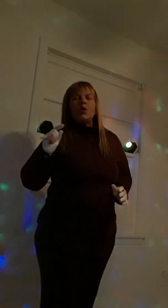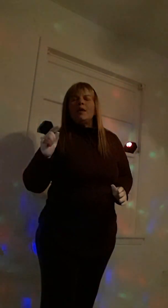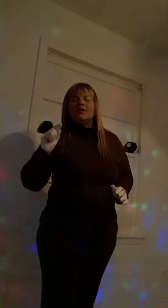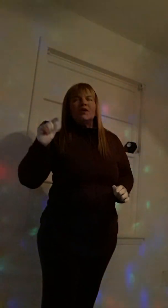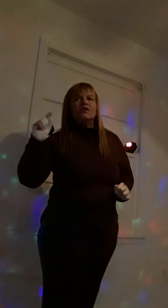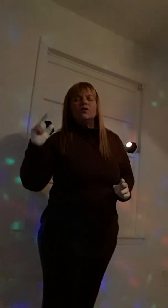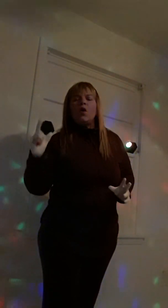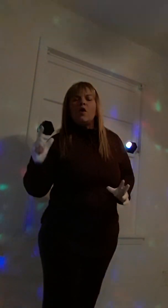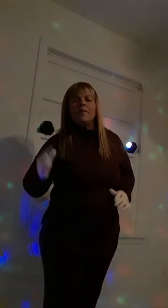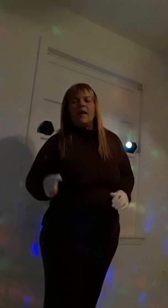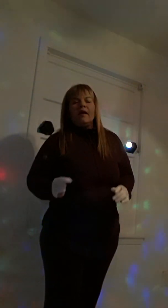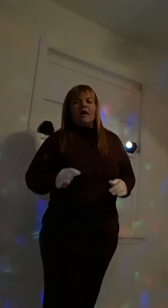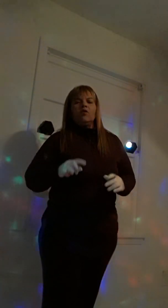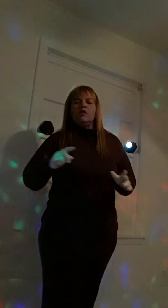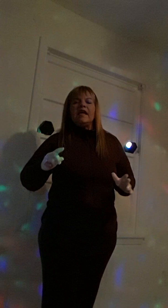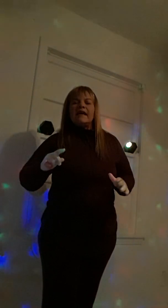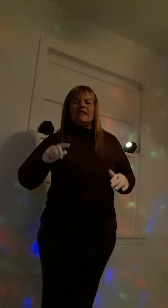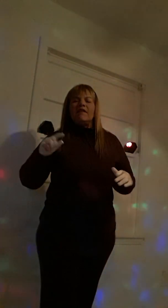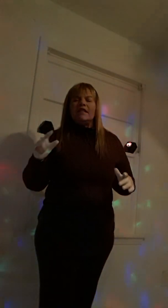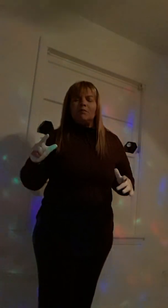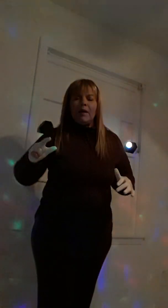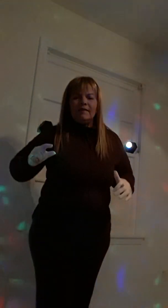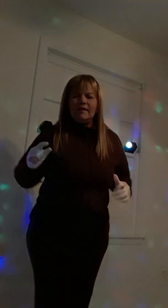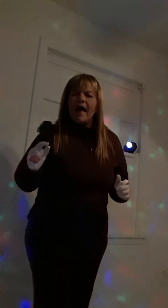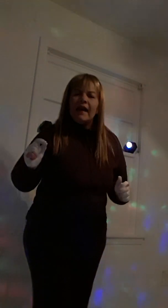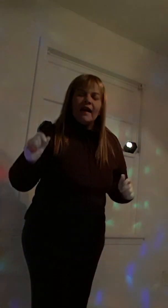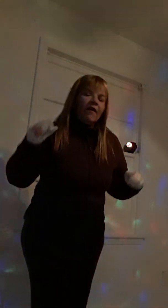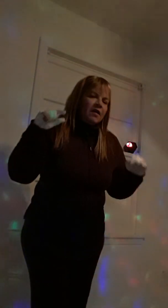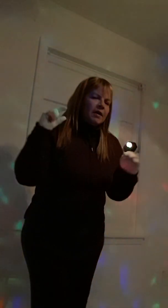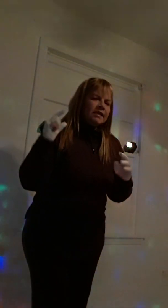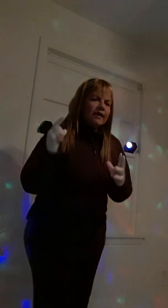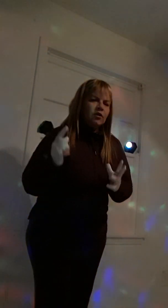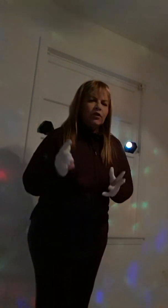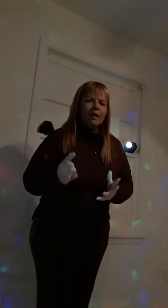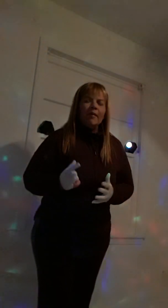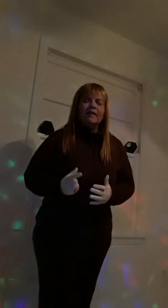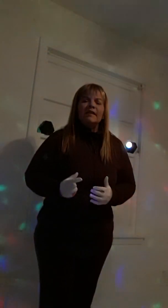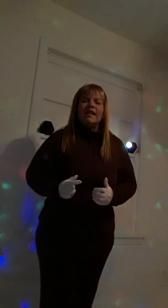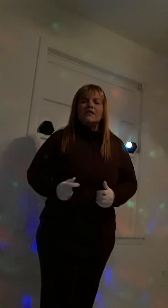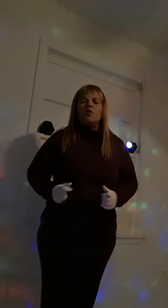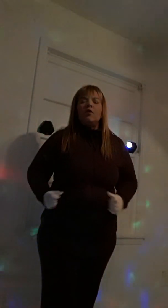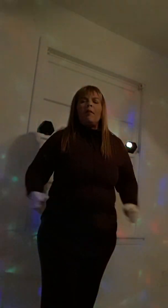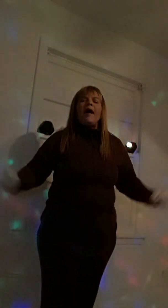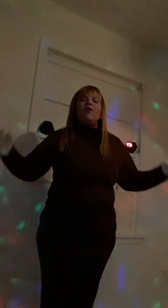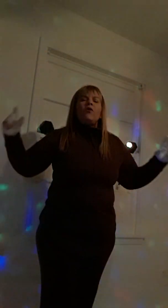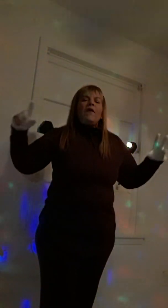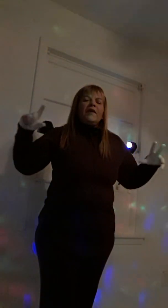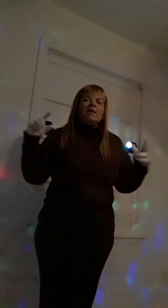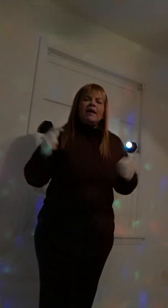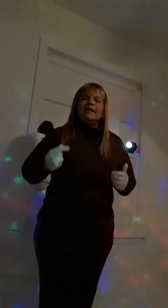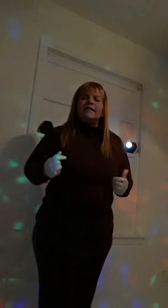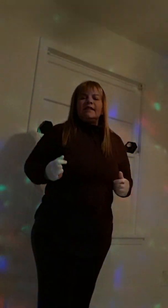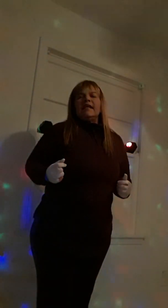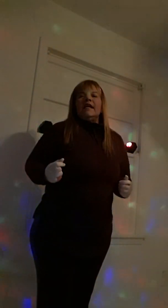totally transformed. Y un día se va a despertar y va a estar totalmente transformado y va a decir,